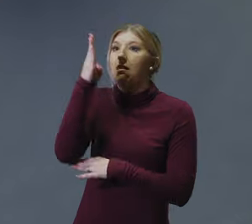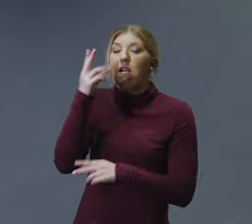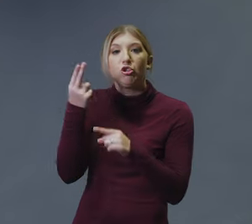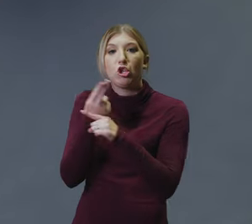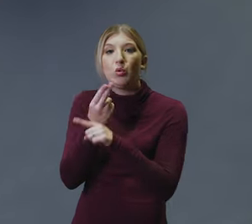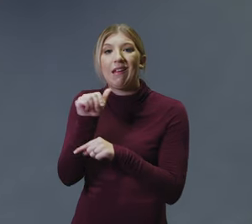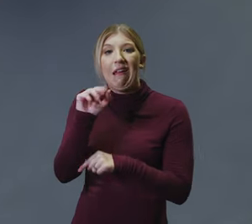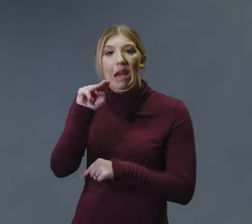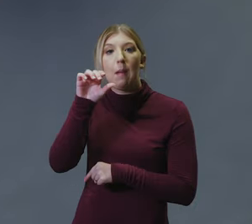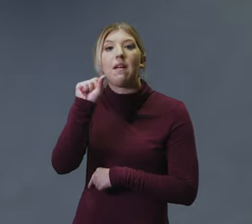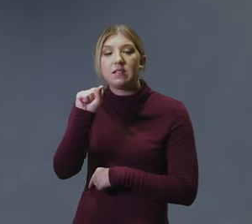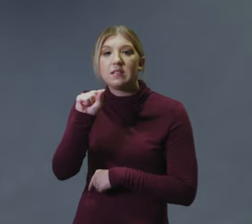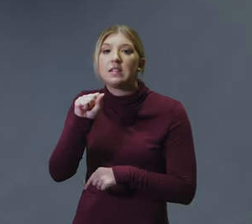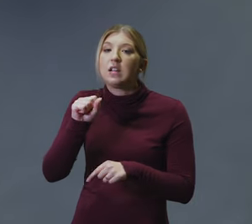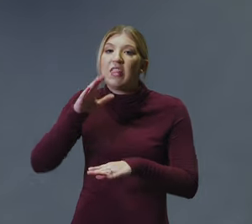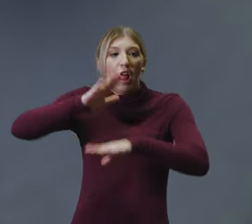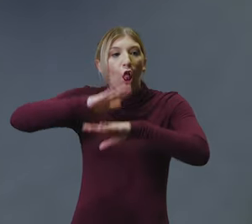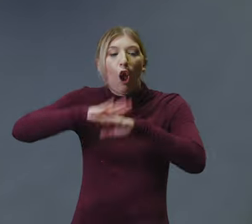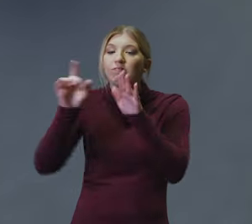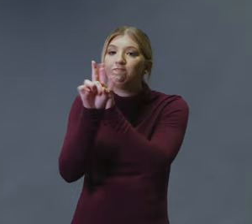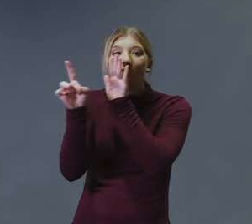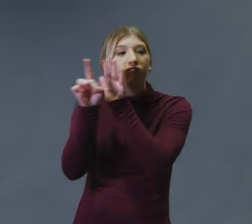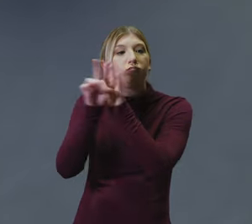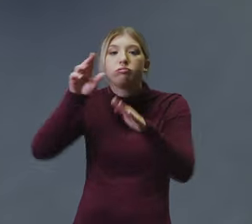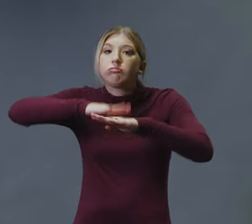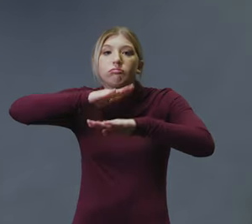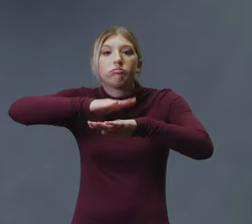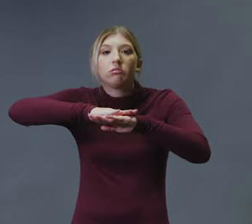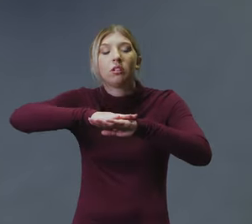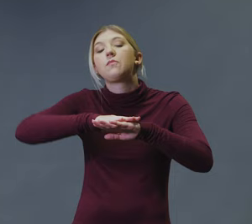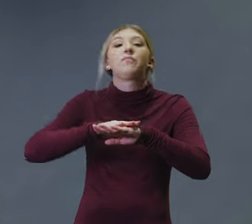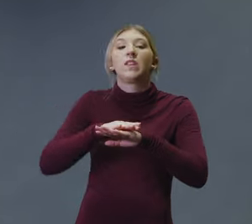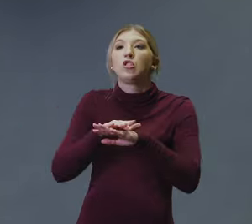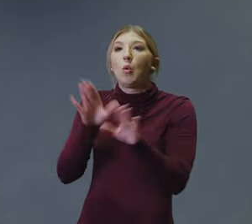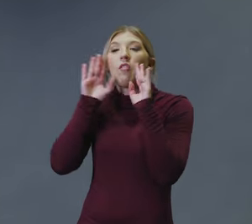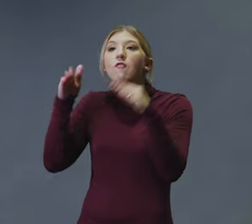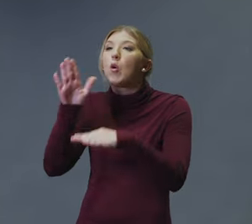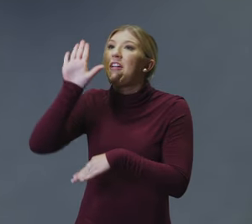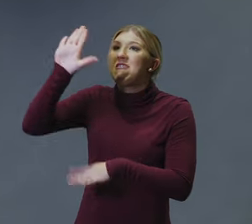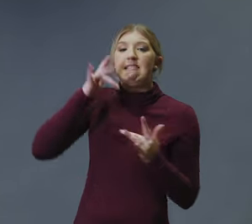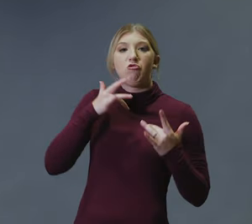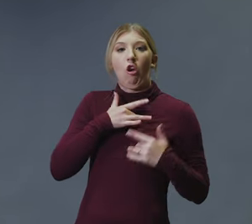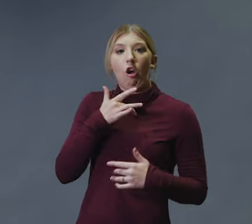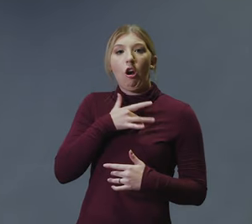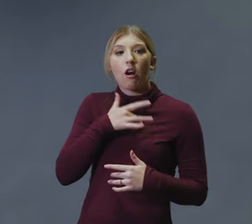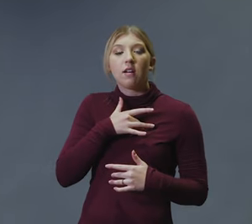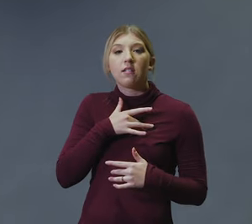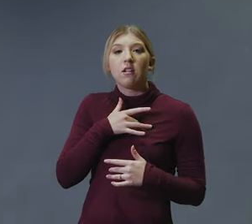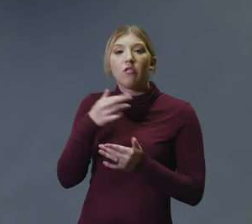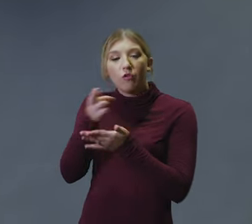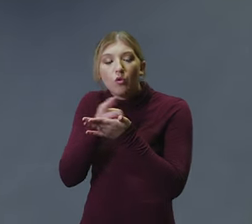Amos to sound that alarm. Today, we're going to be looking at the heart of God and his desire for righteousness